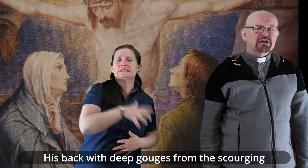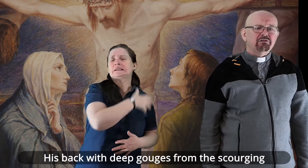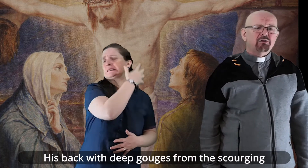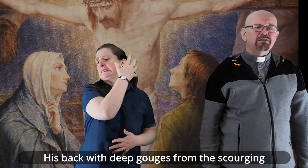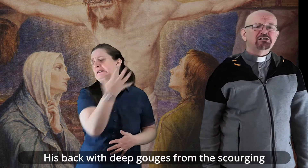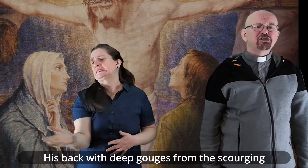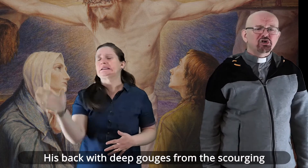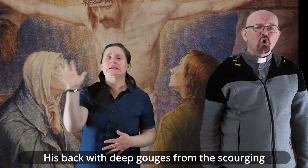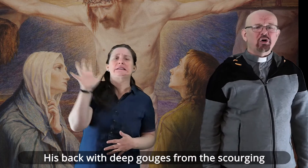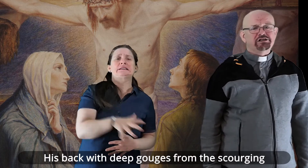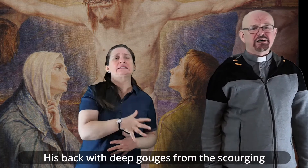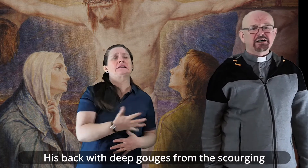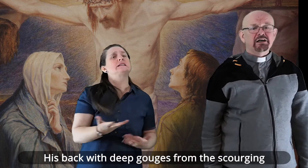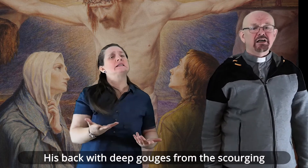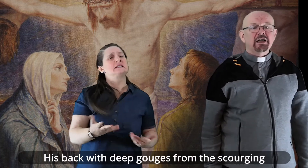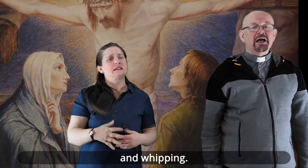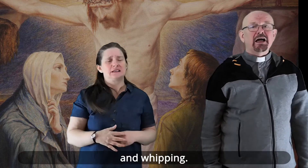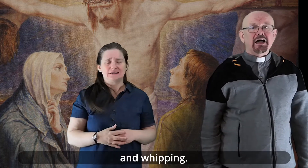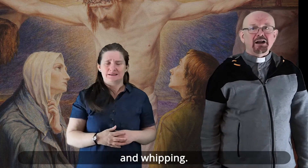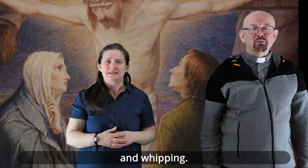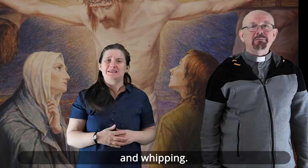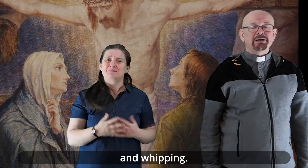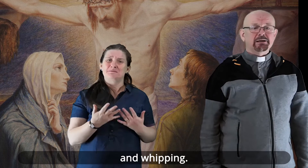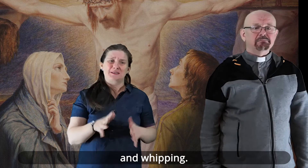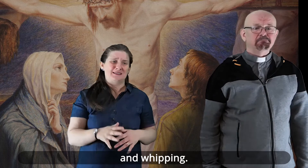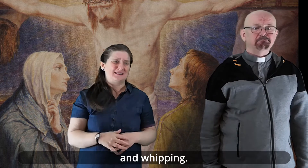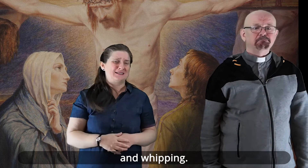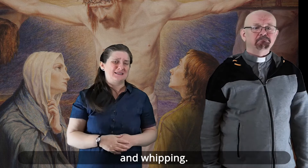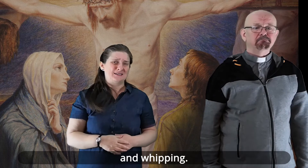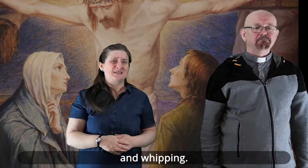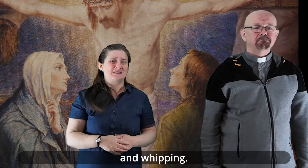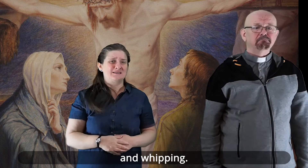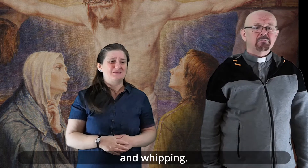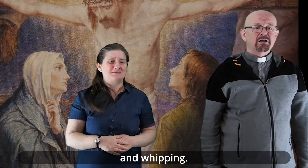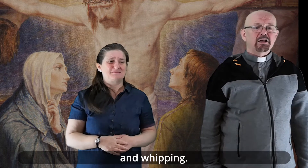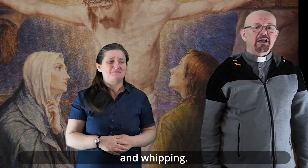gouges from the scourging and whipping,